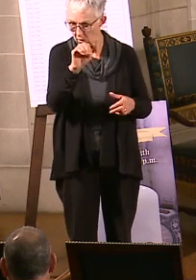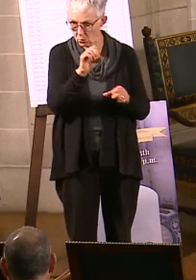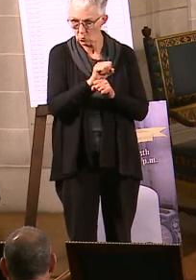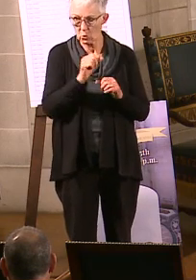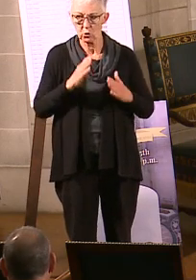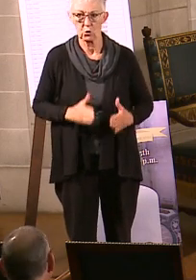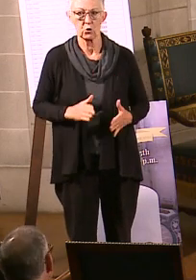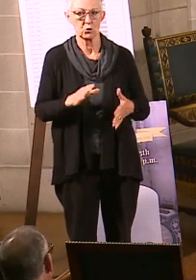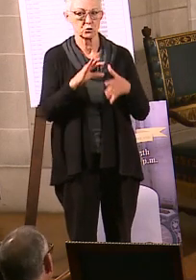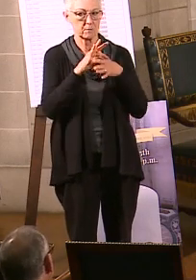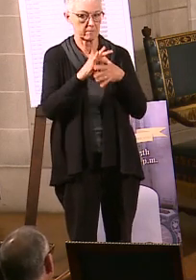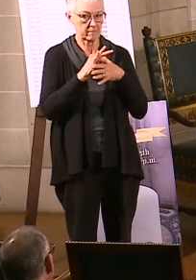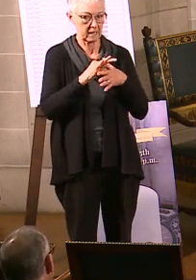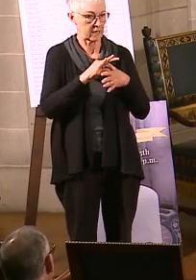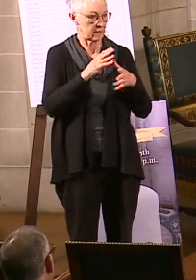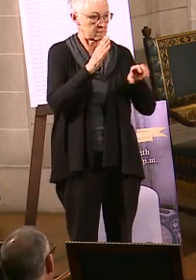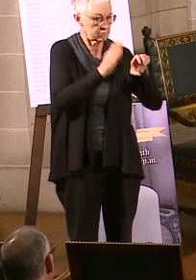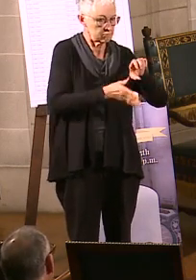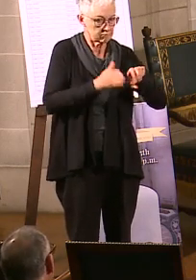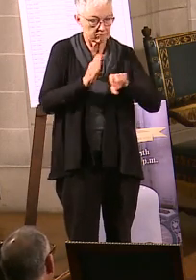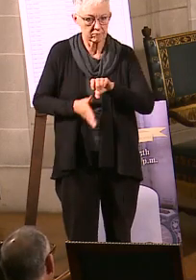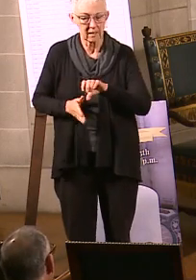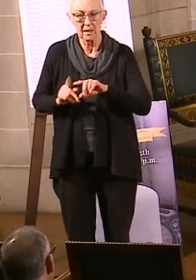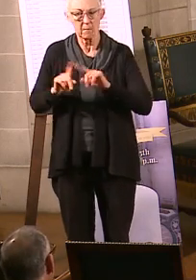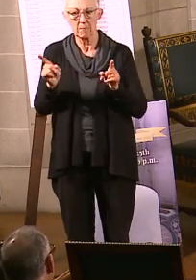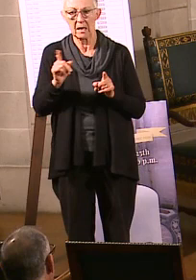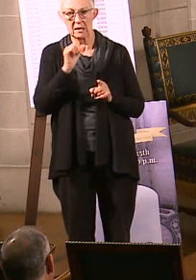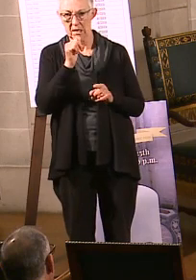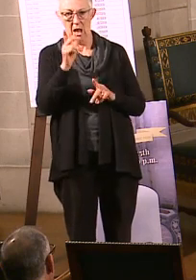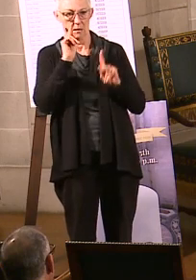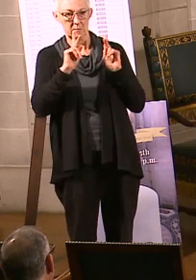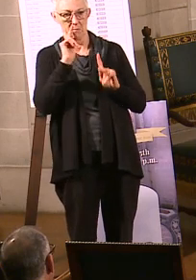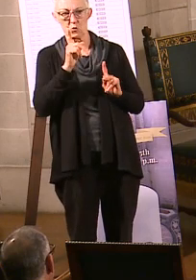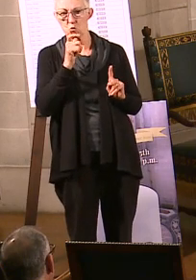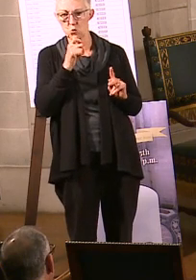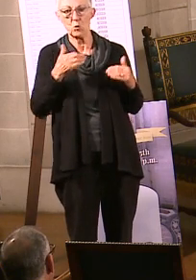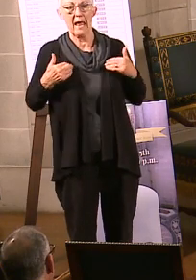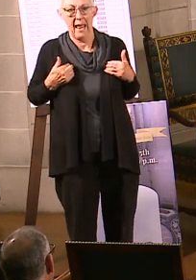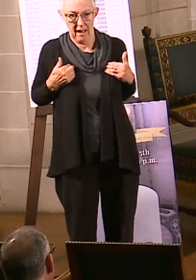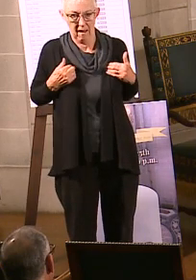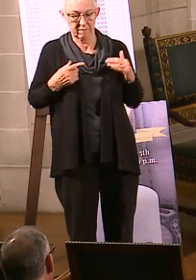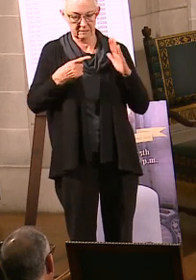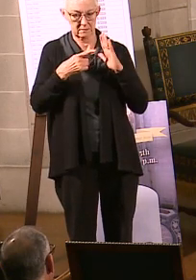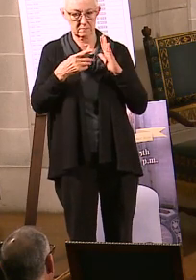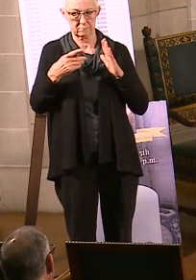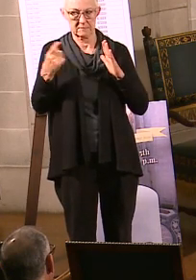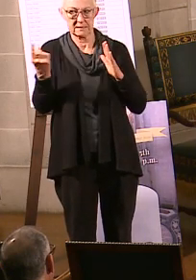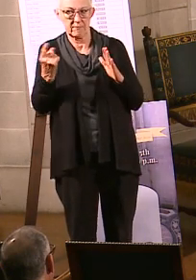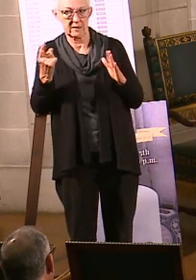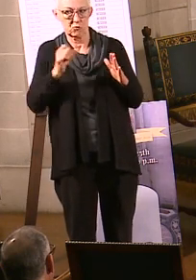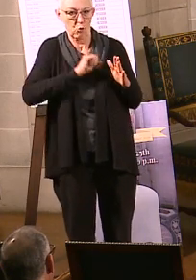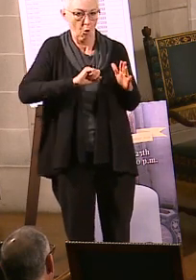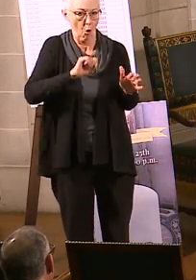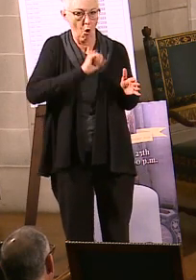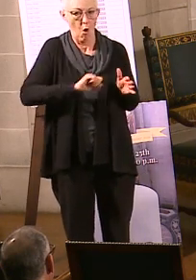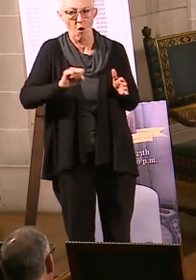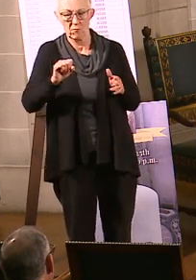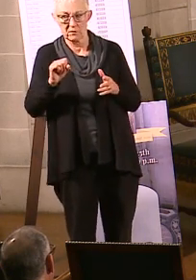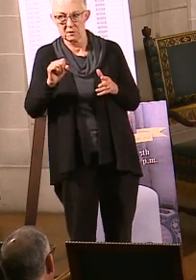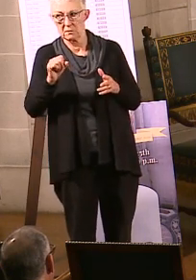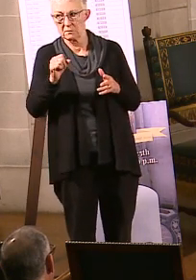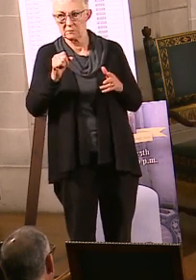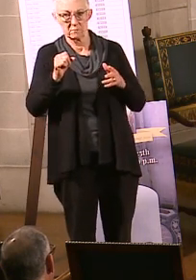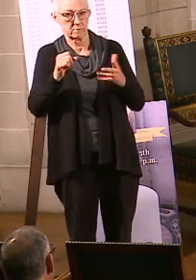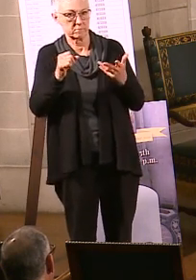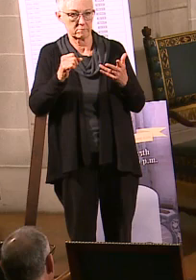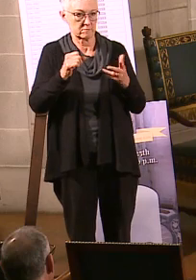so forth, but not necessarily people who were symptomatic. So again, people who worked with people who may have been exposed to the virus, but